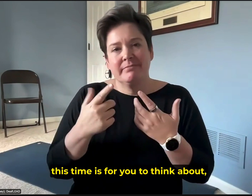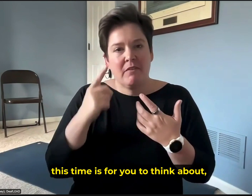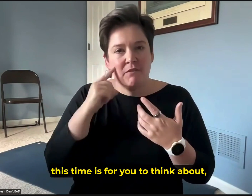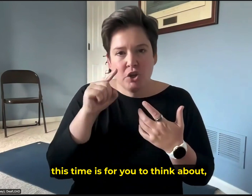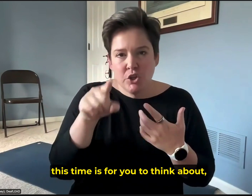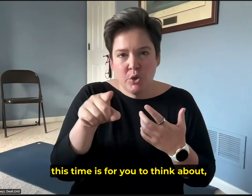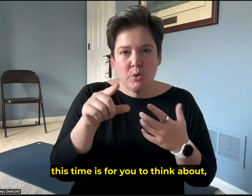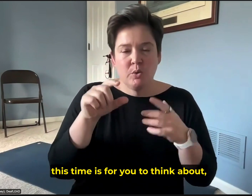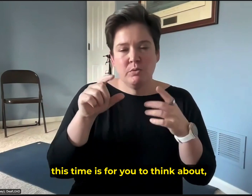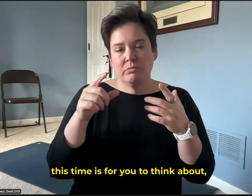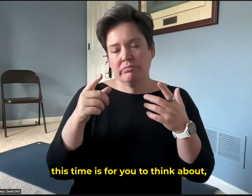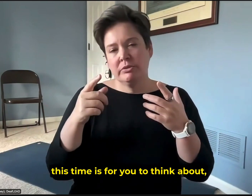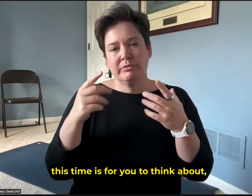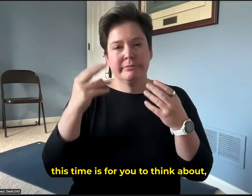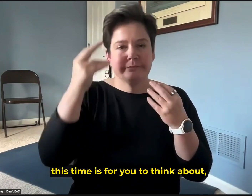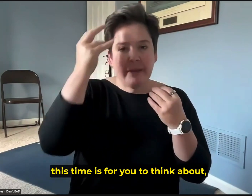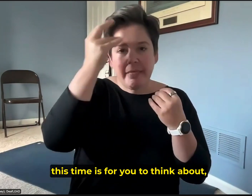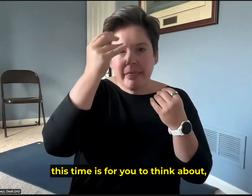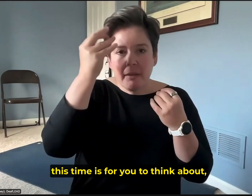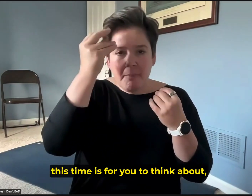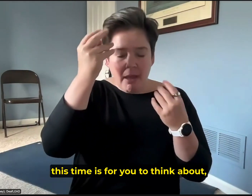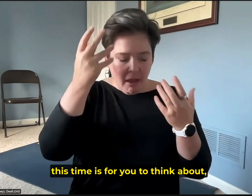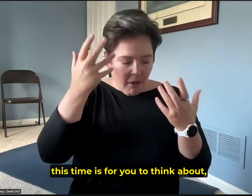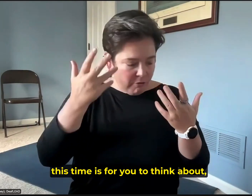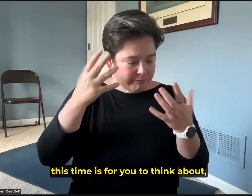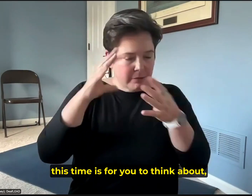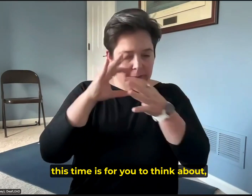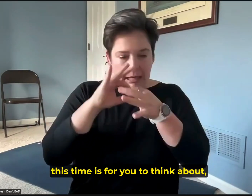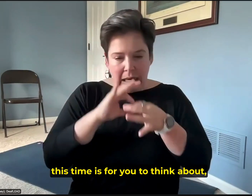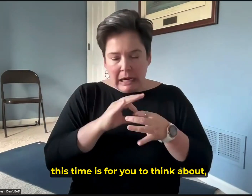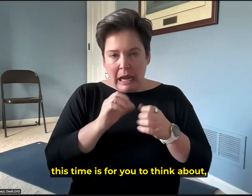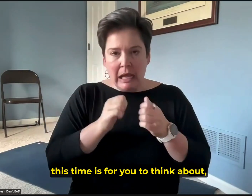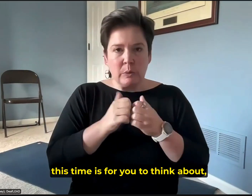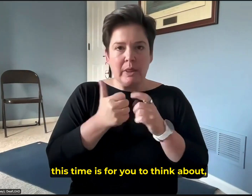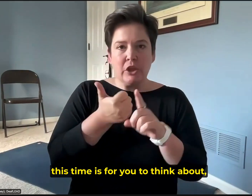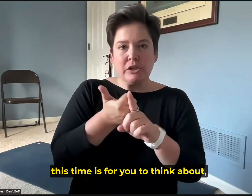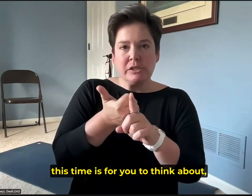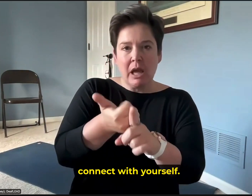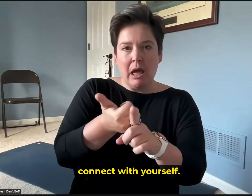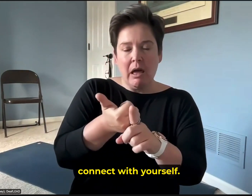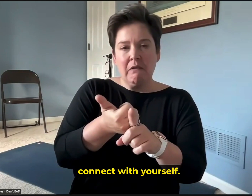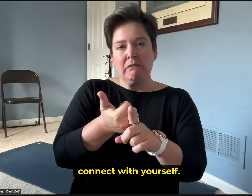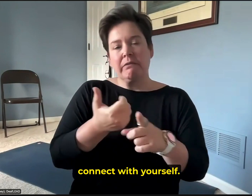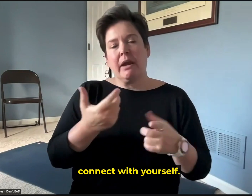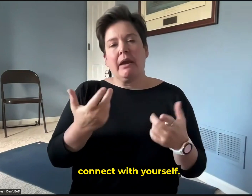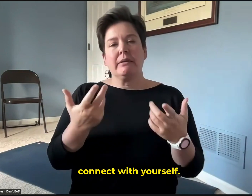this time is for you to think about, connect with yourself.